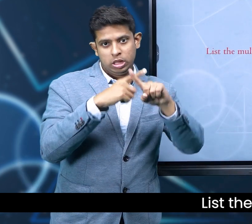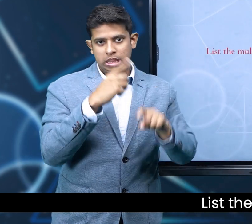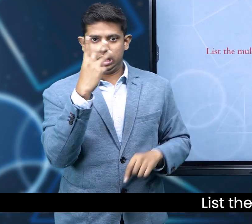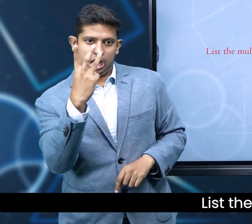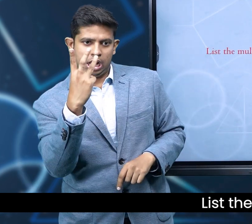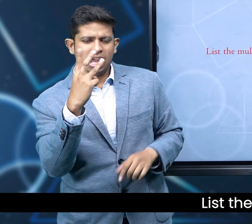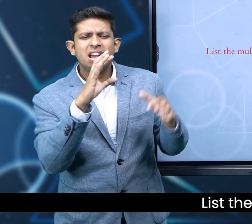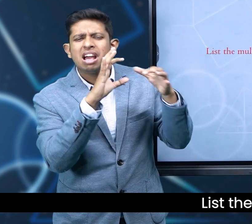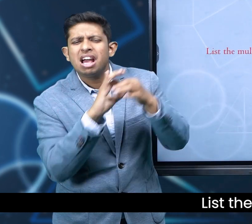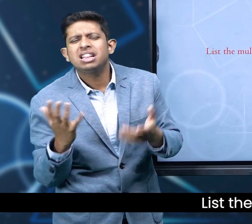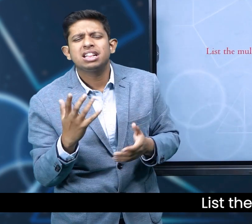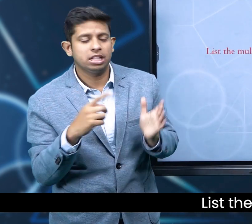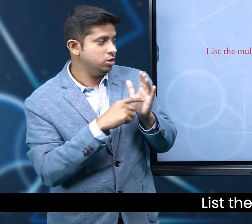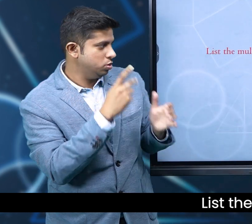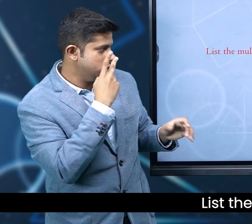List the multiples of 3.